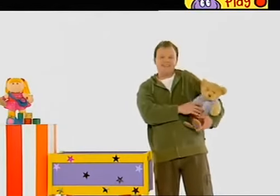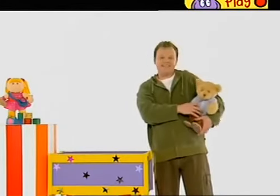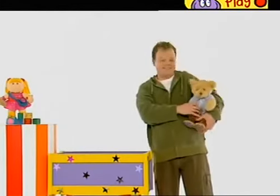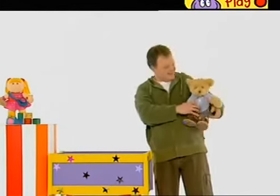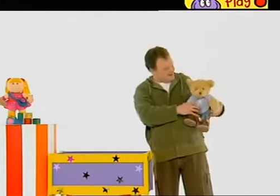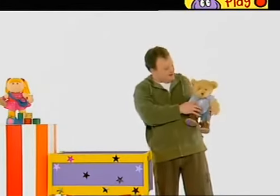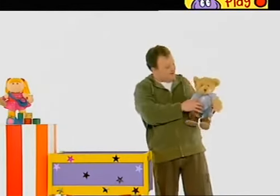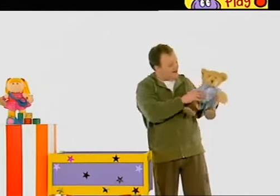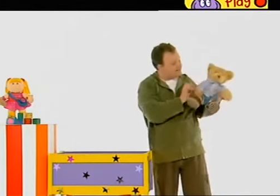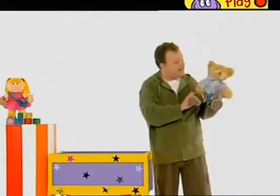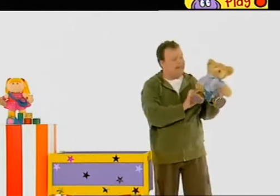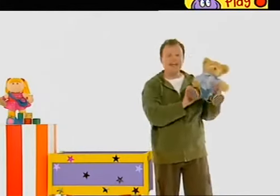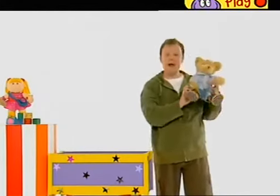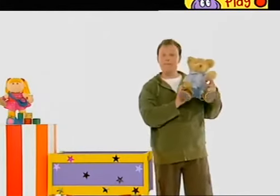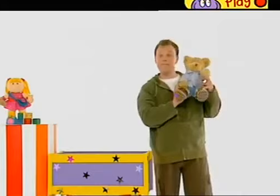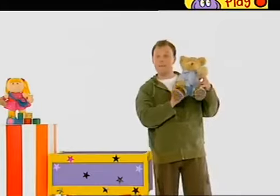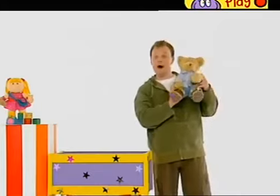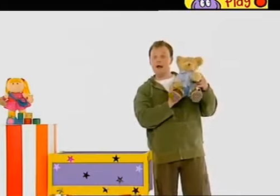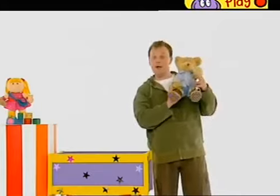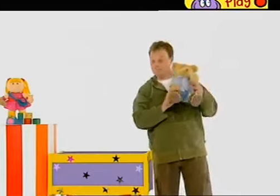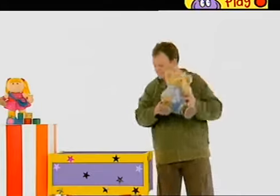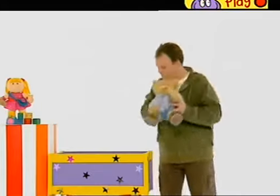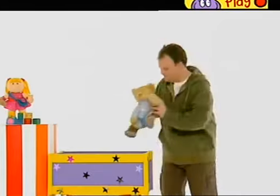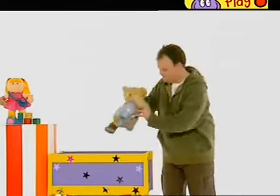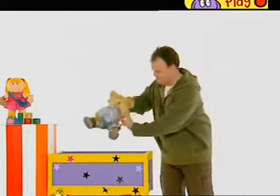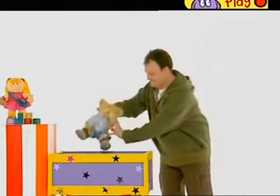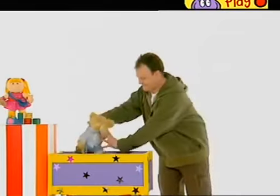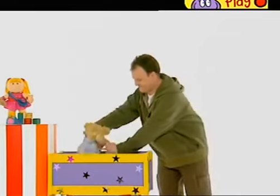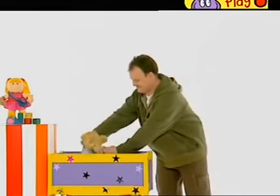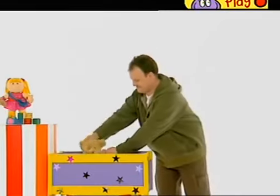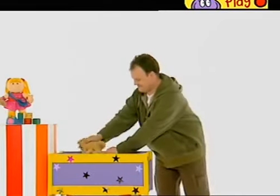toys. Bye-bye, teddy. Bye-bye.